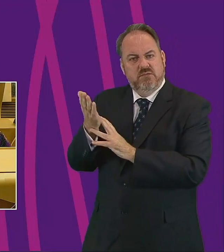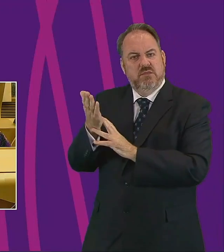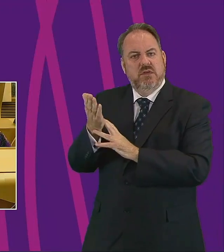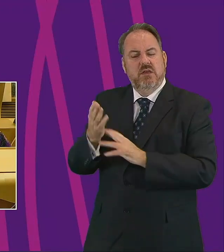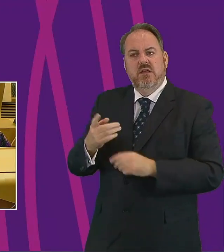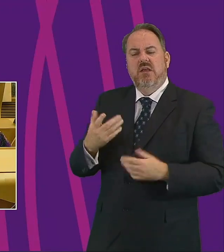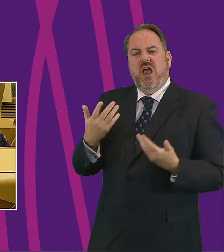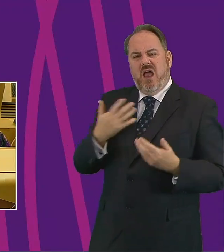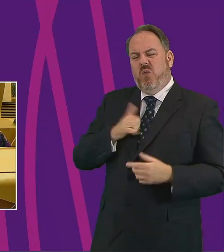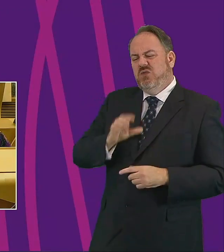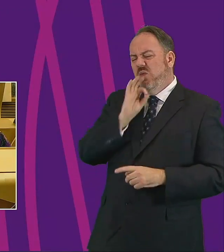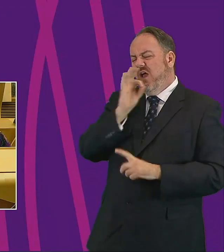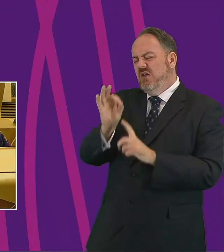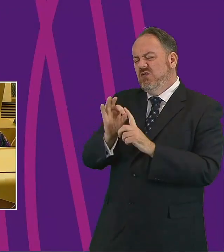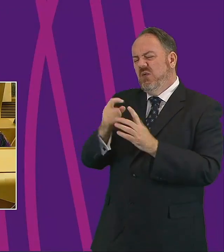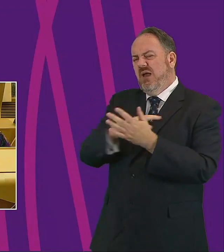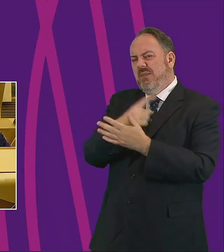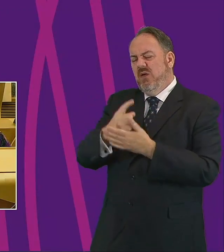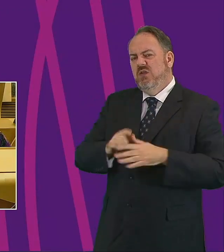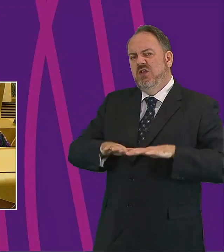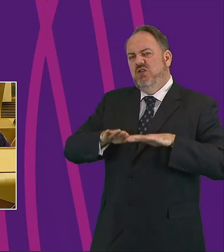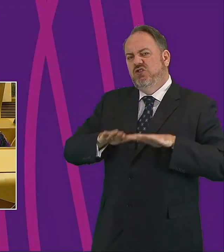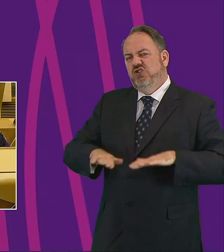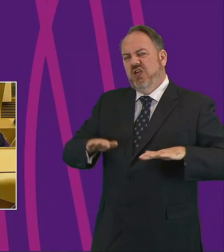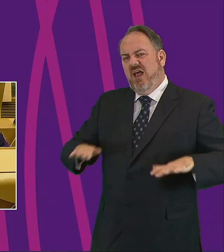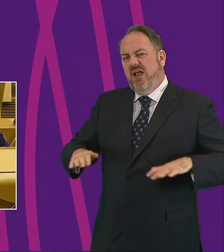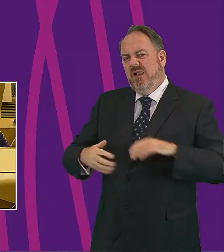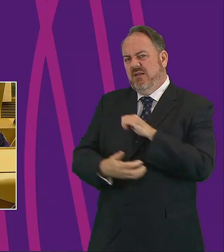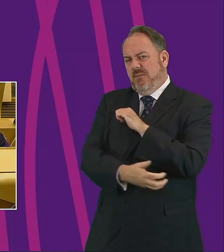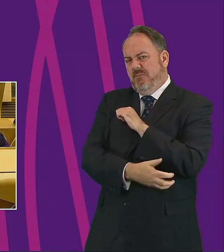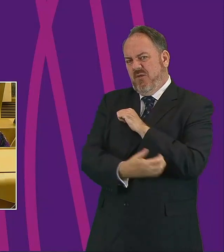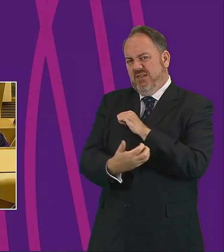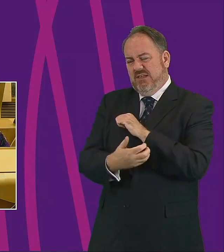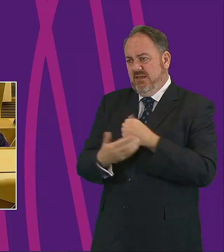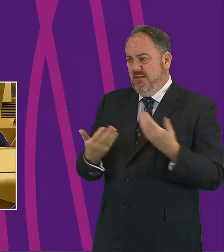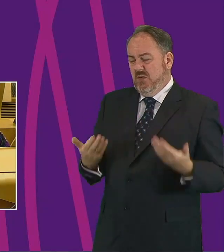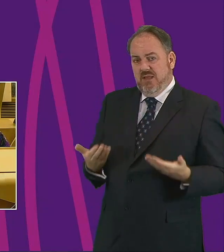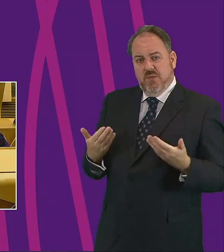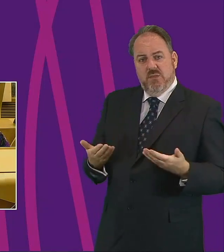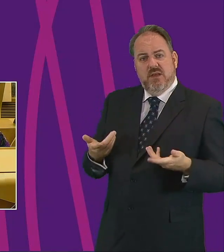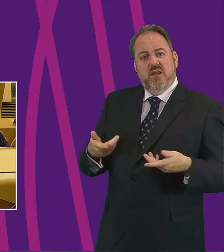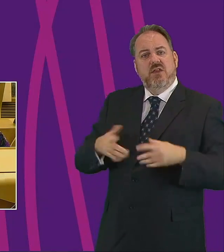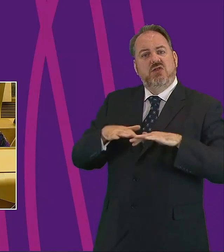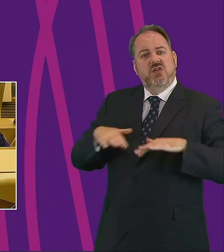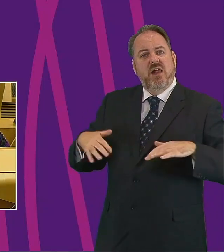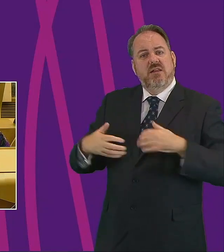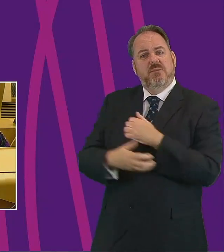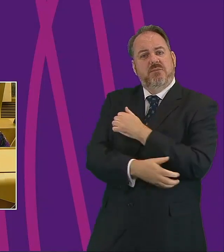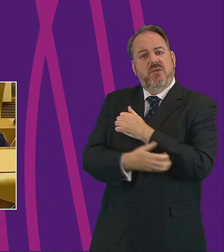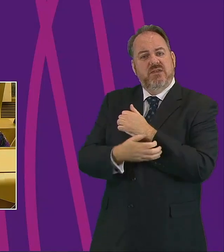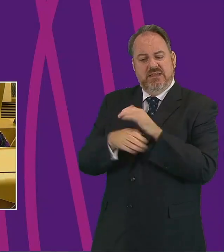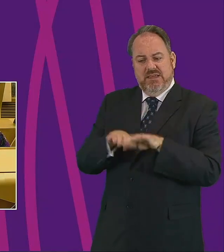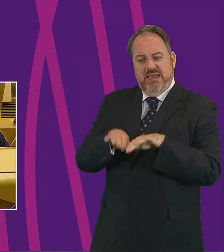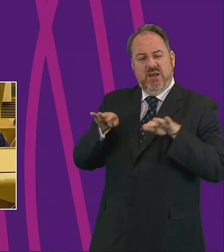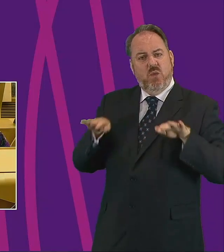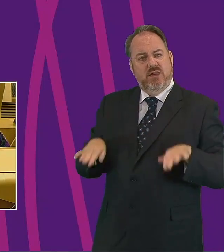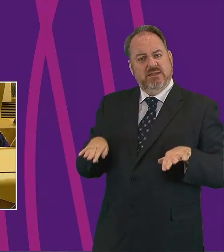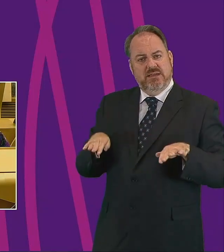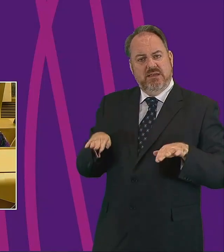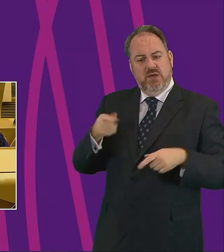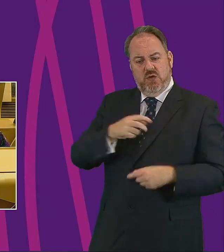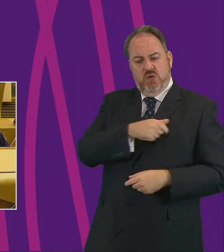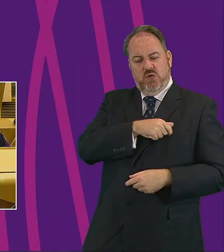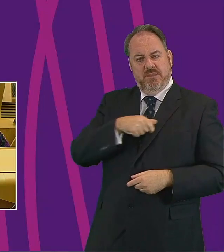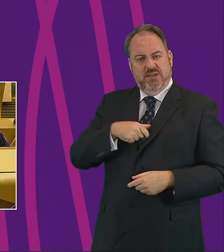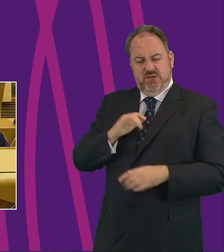child poverty, because today both the Children's Commissioner and the Chair of the Poverty and Inequality Commission have united to call